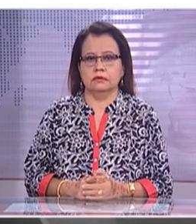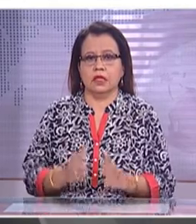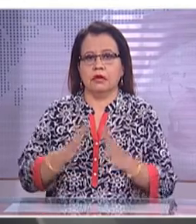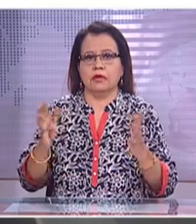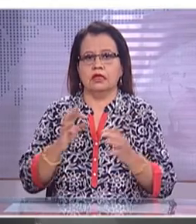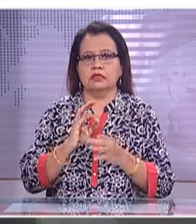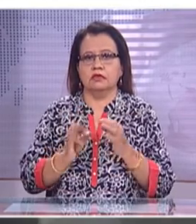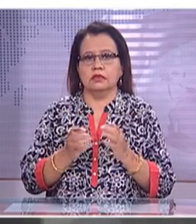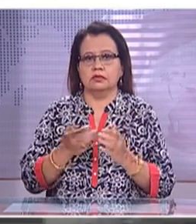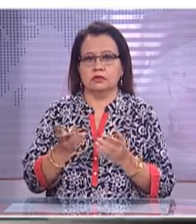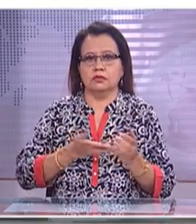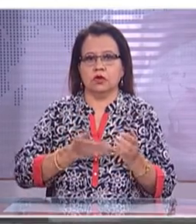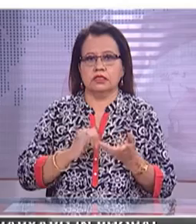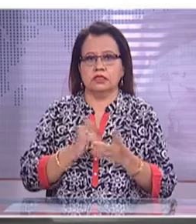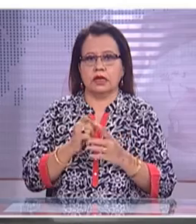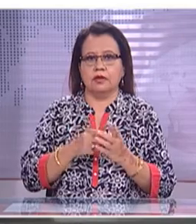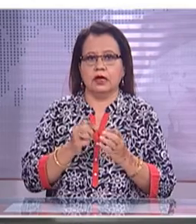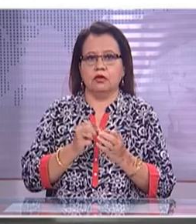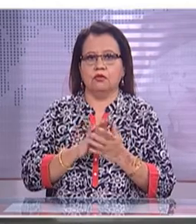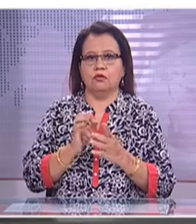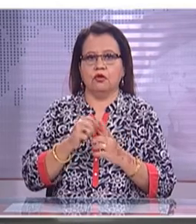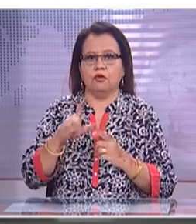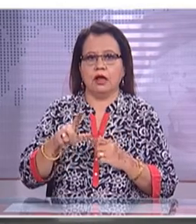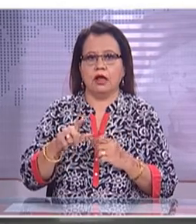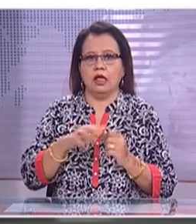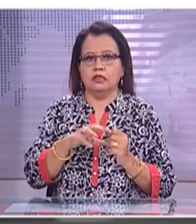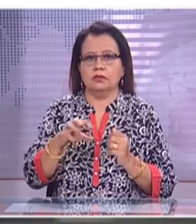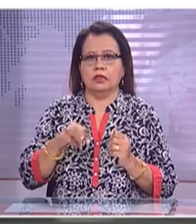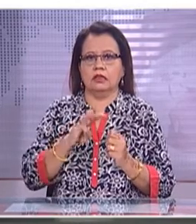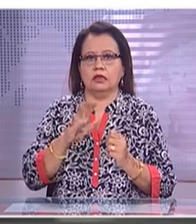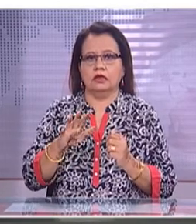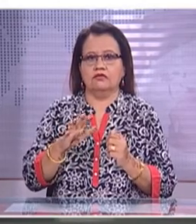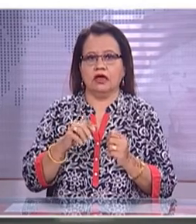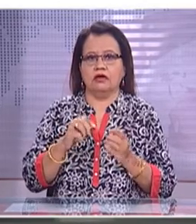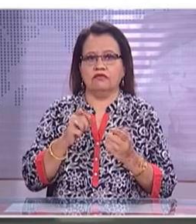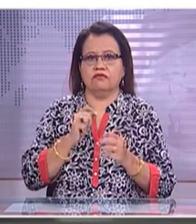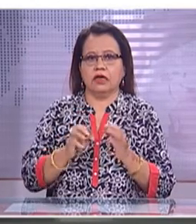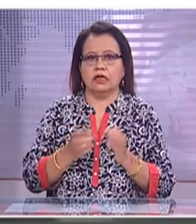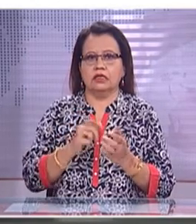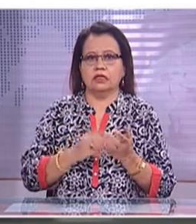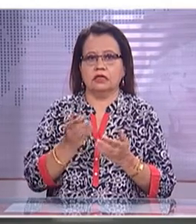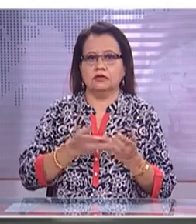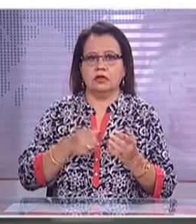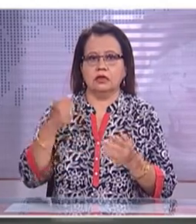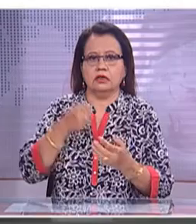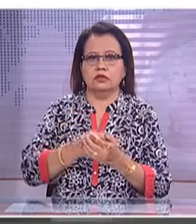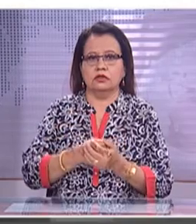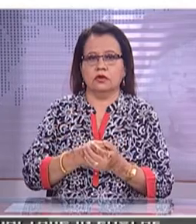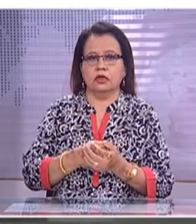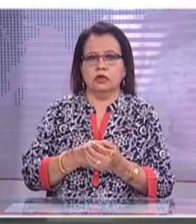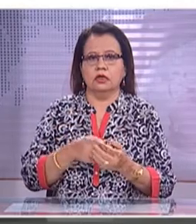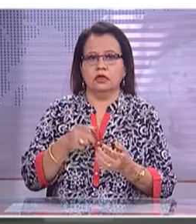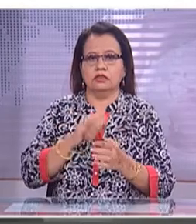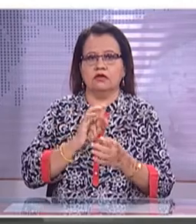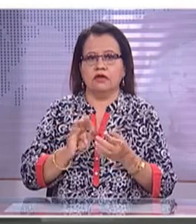A massive fire has been reported in a scrapyard in Bhopal. As many as 35 fire tenders have been rushed to the spot